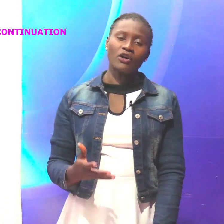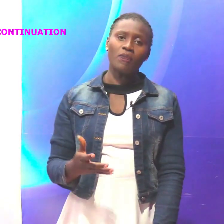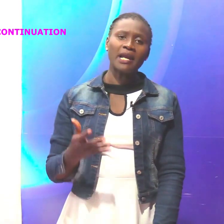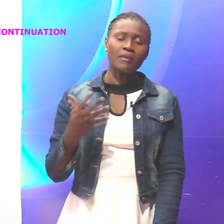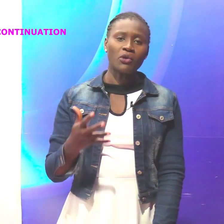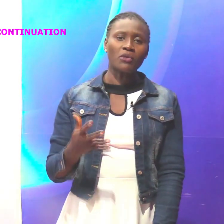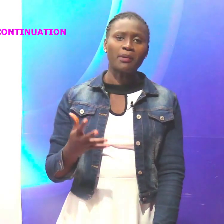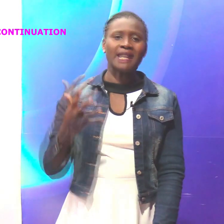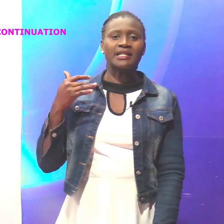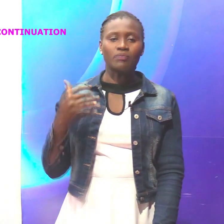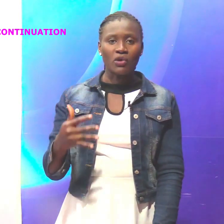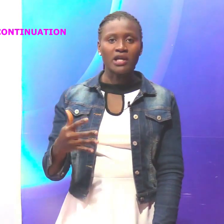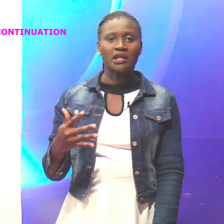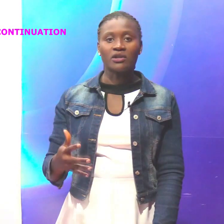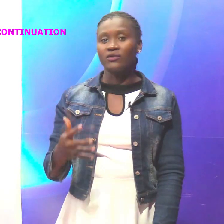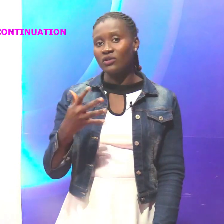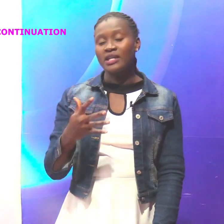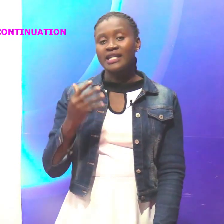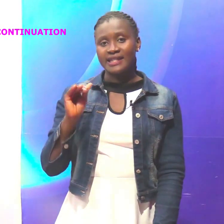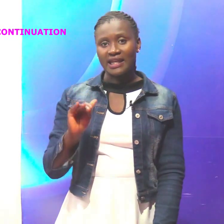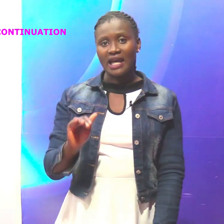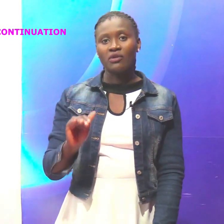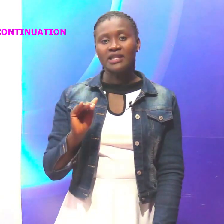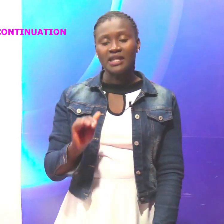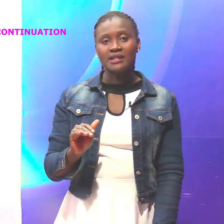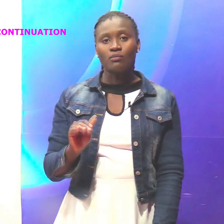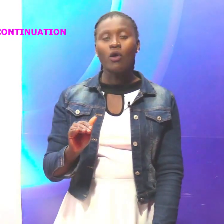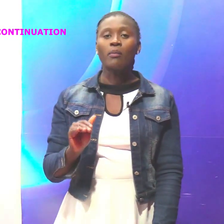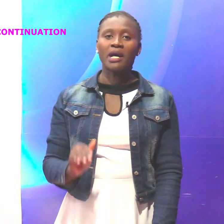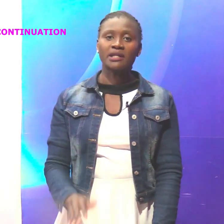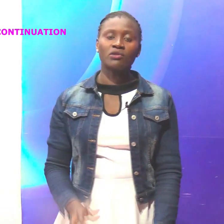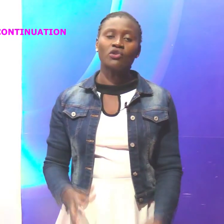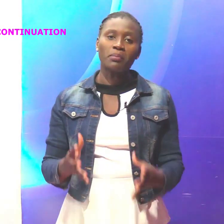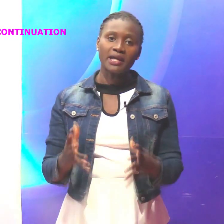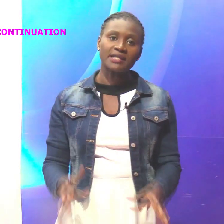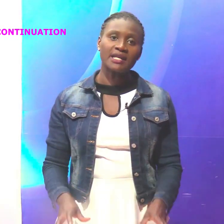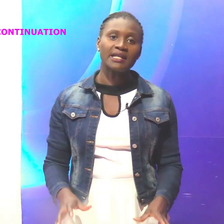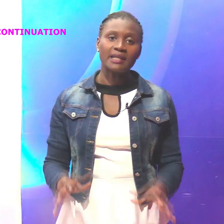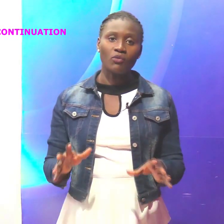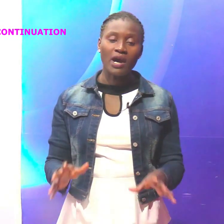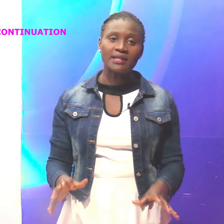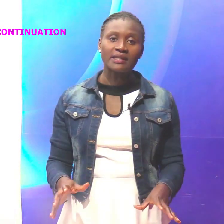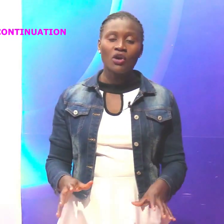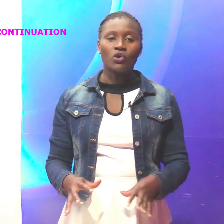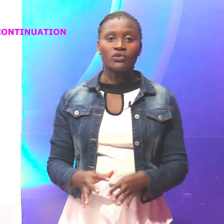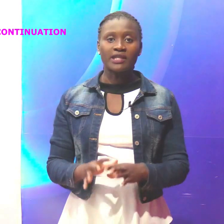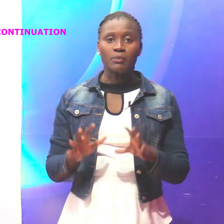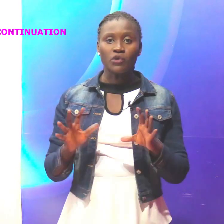learn more, practice more, and then you know sign language needs more practice. When you practice daily some words or on some topics that